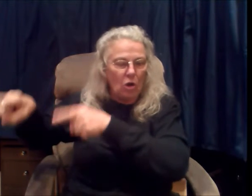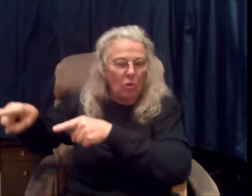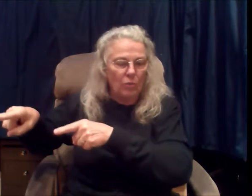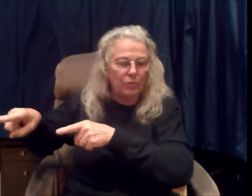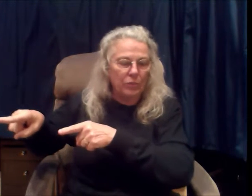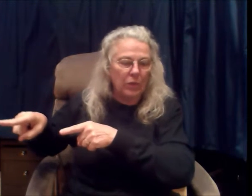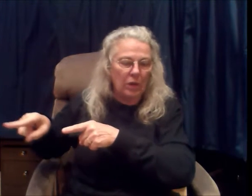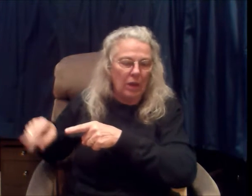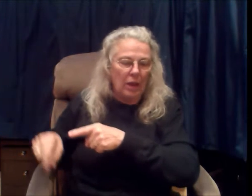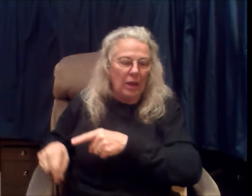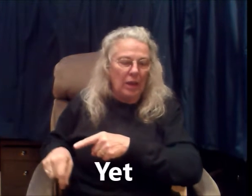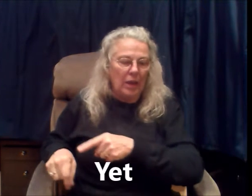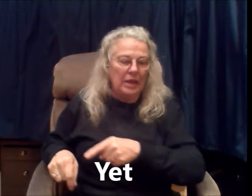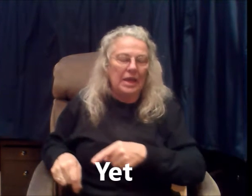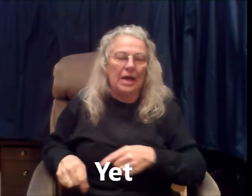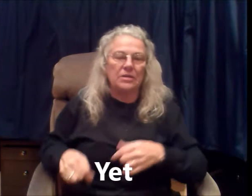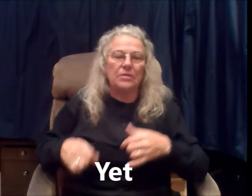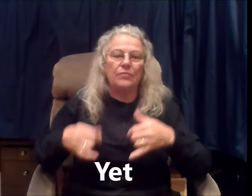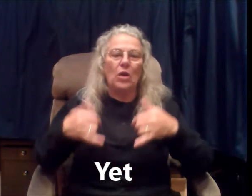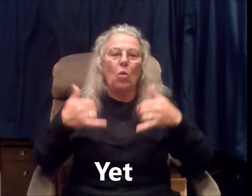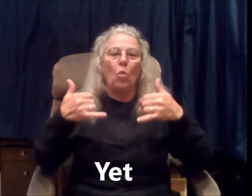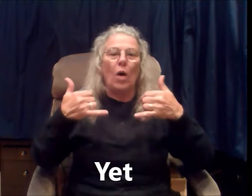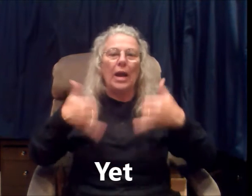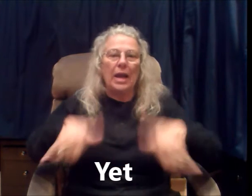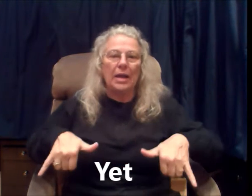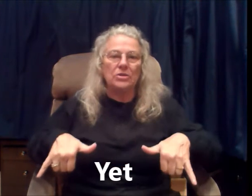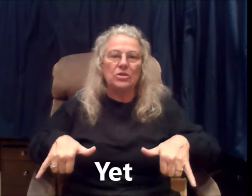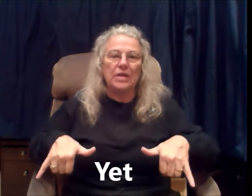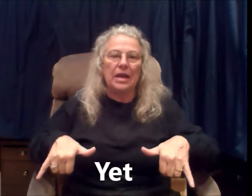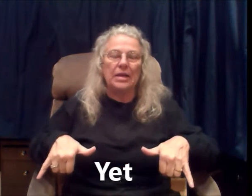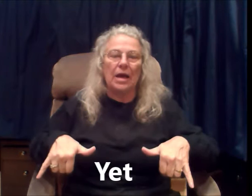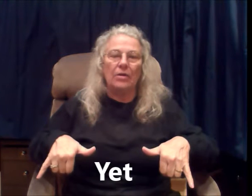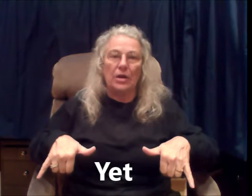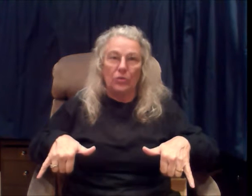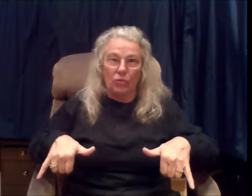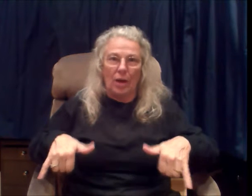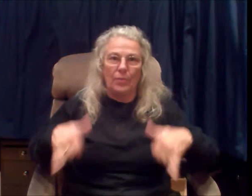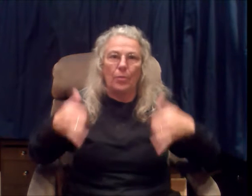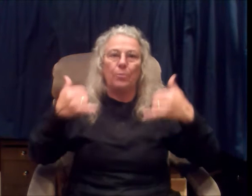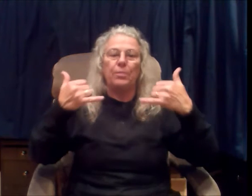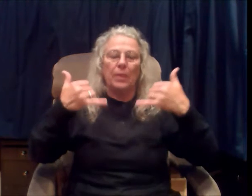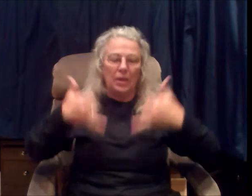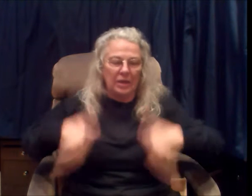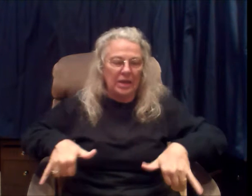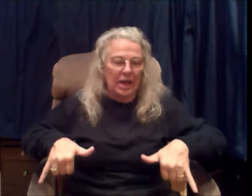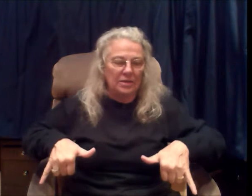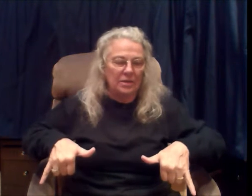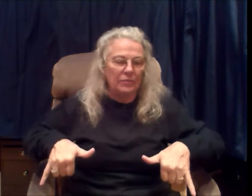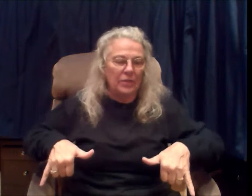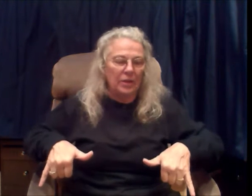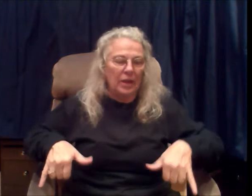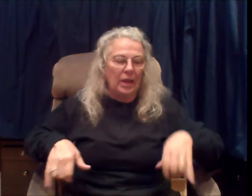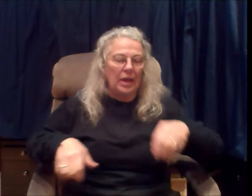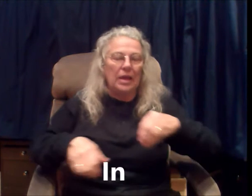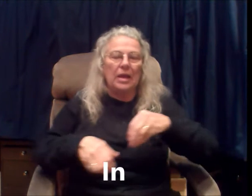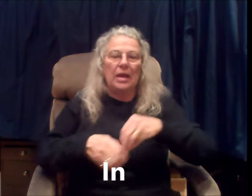Go. Yet. Y hand, just take it down and drop. Yet.